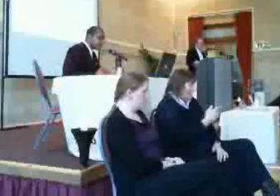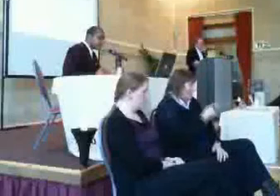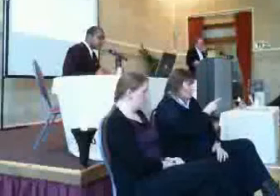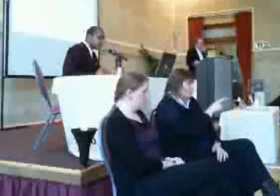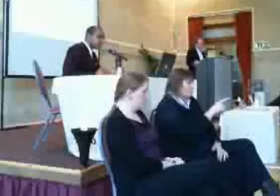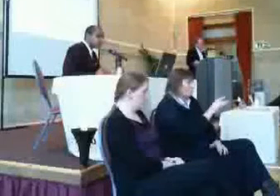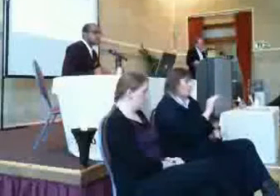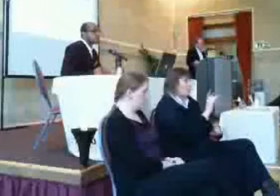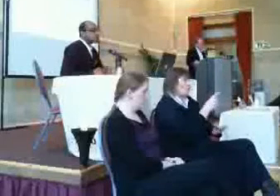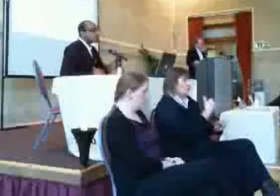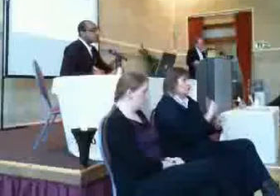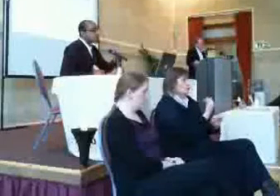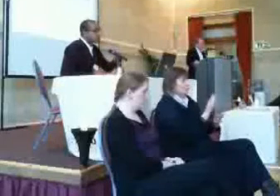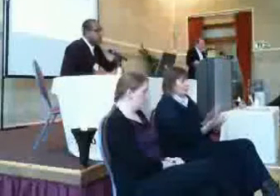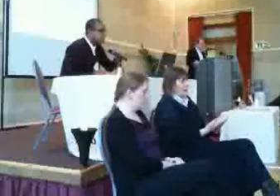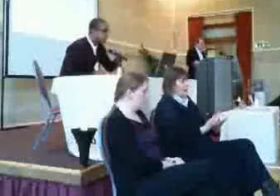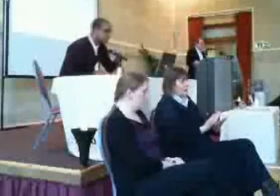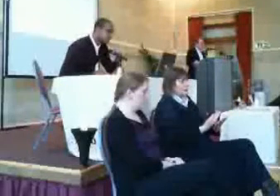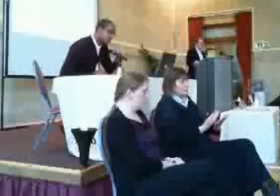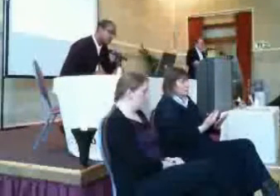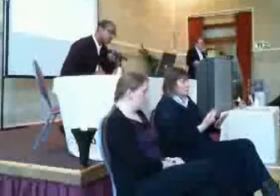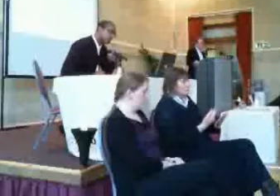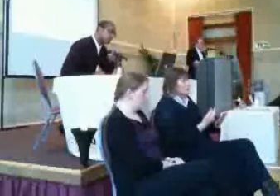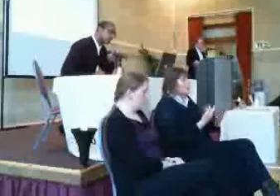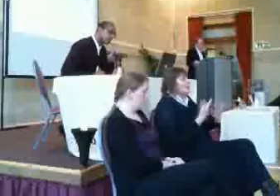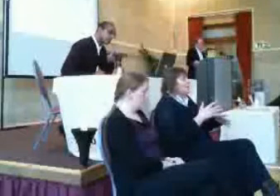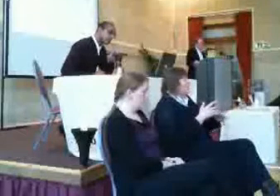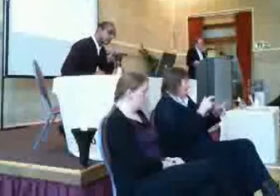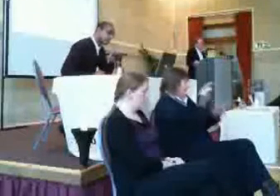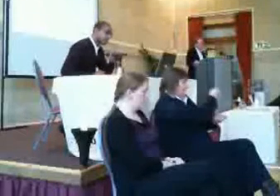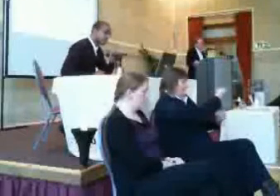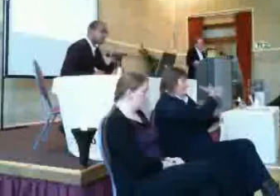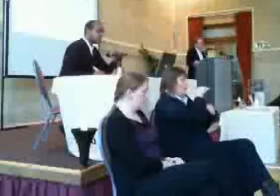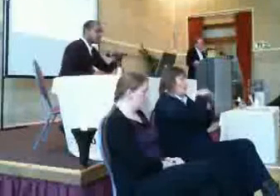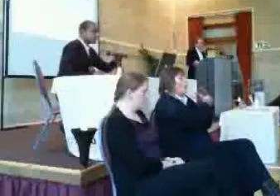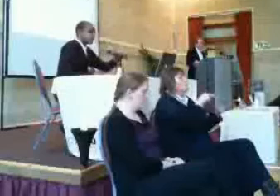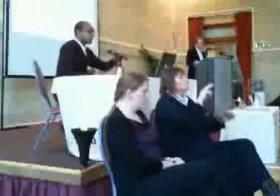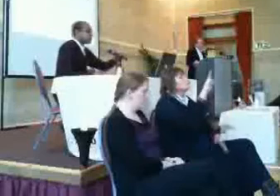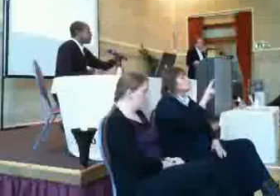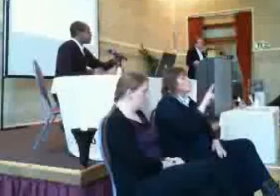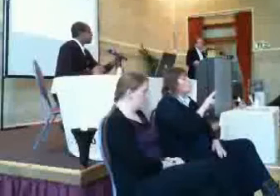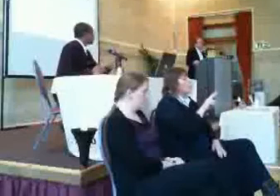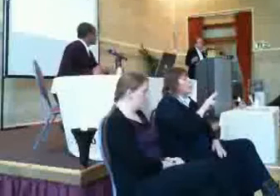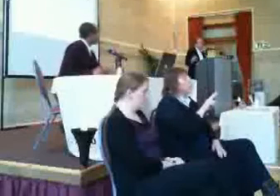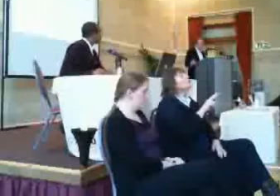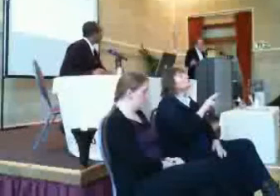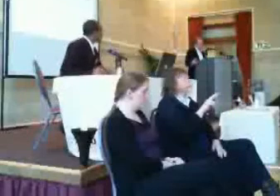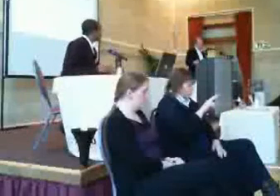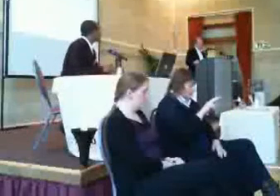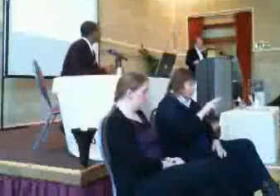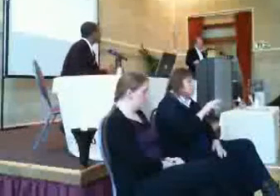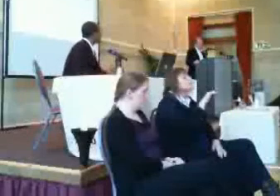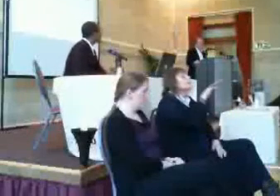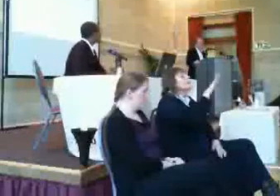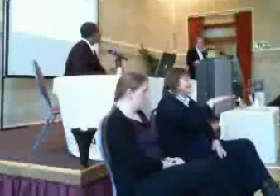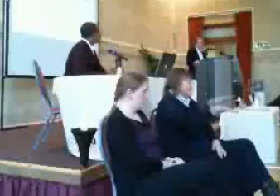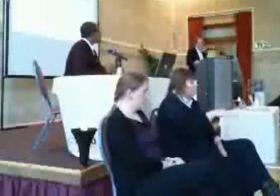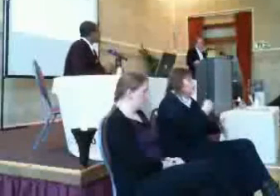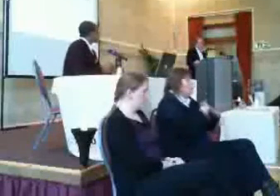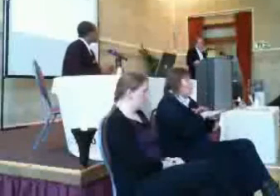today. And there's been mention of schools. I regard it as highly important that the children of this